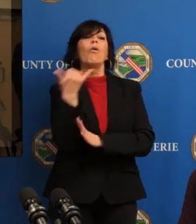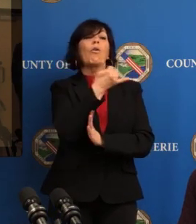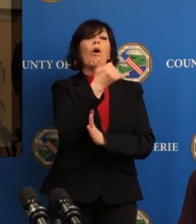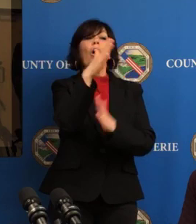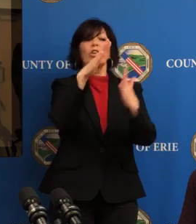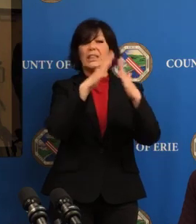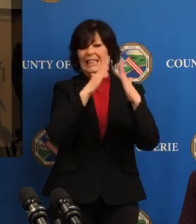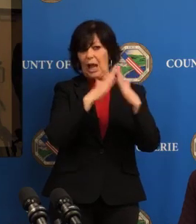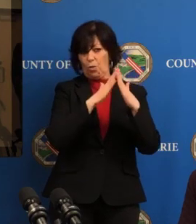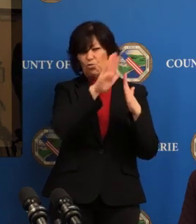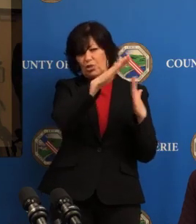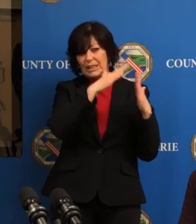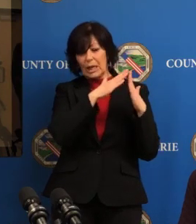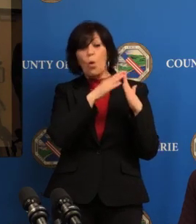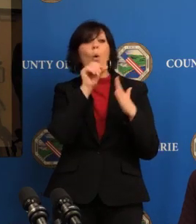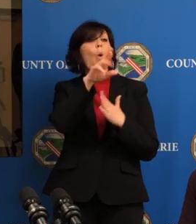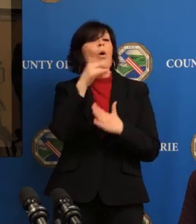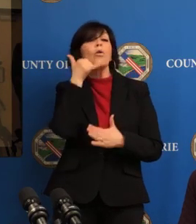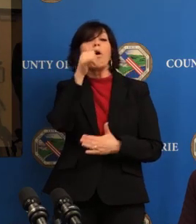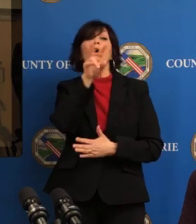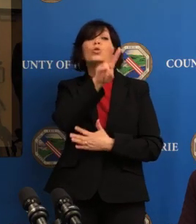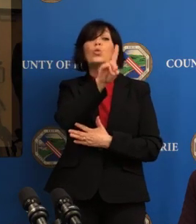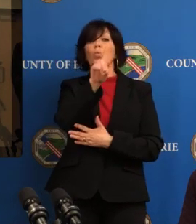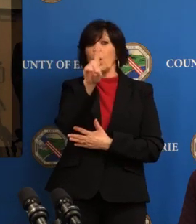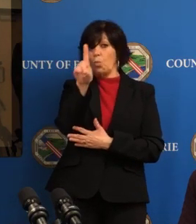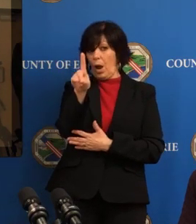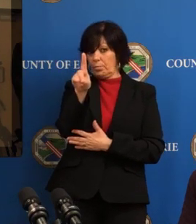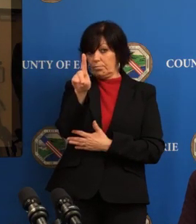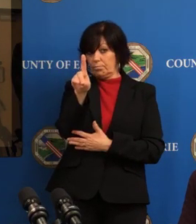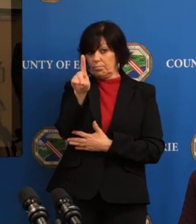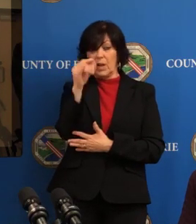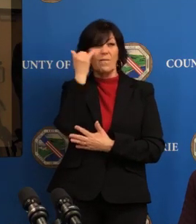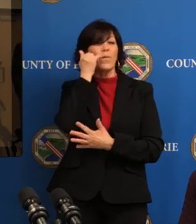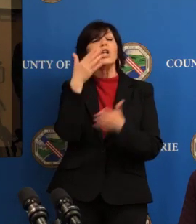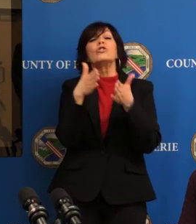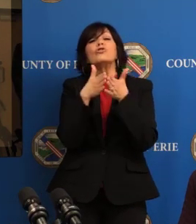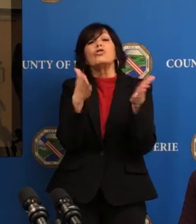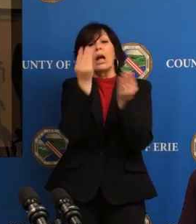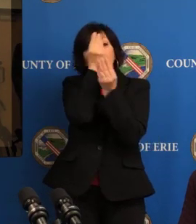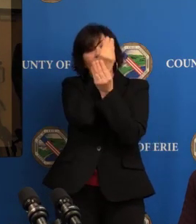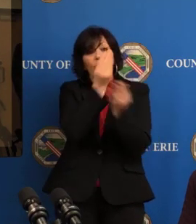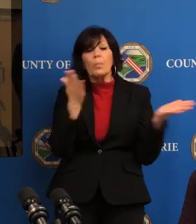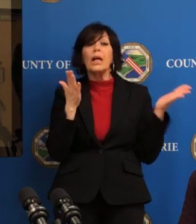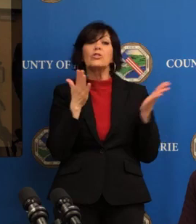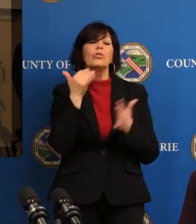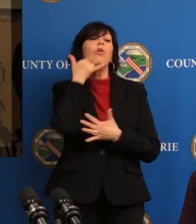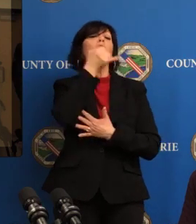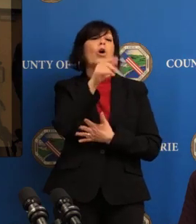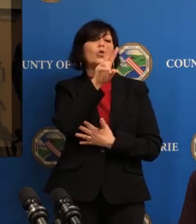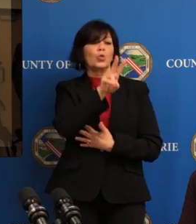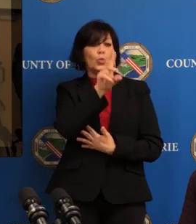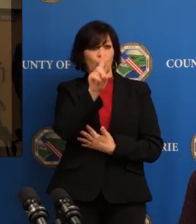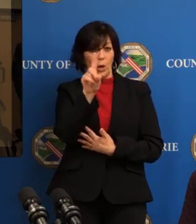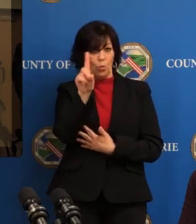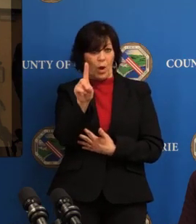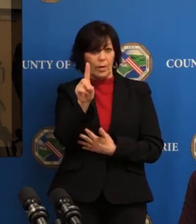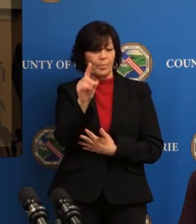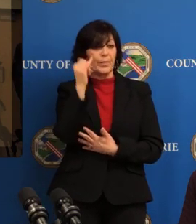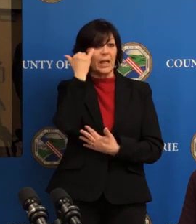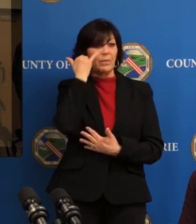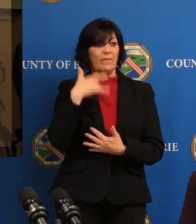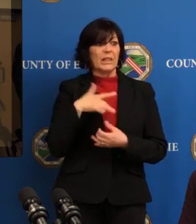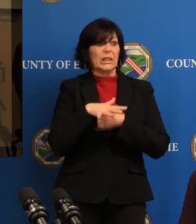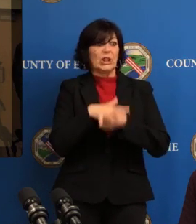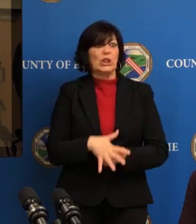town officials, or 211 is available. So for just general information, call 211. If you're feeling